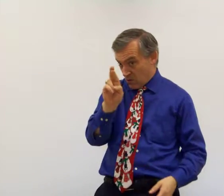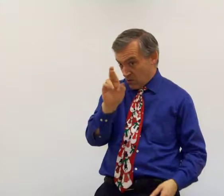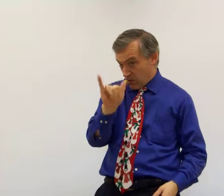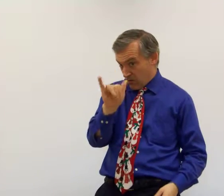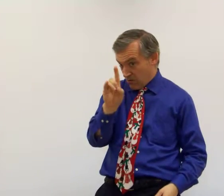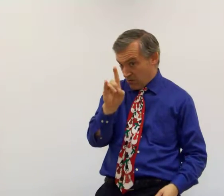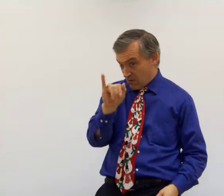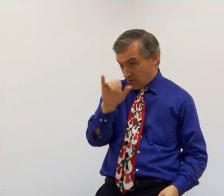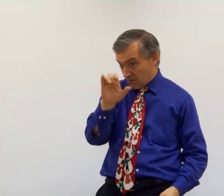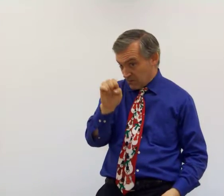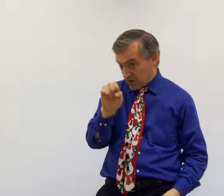to me.